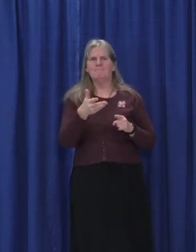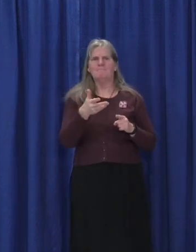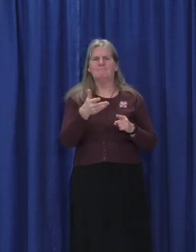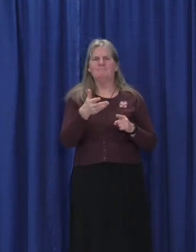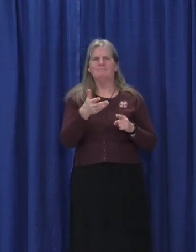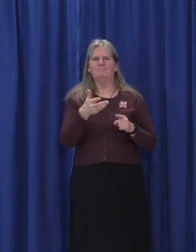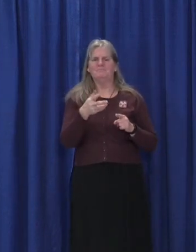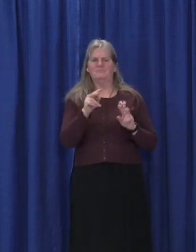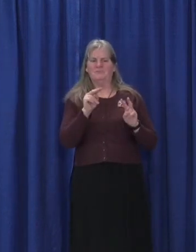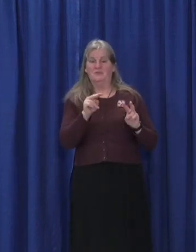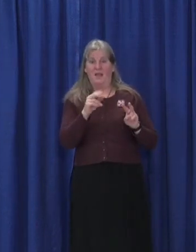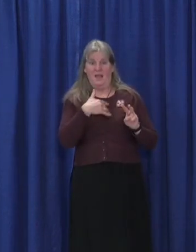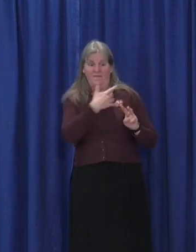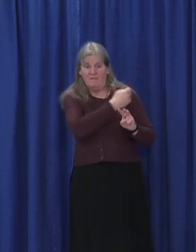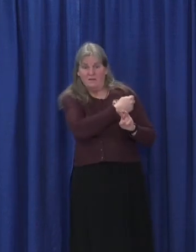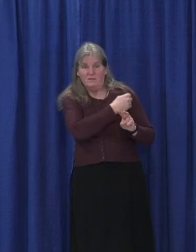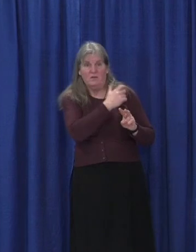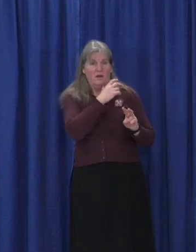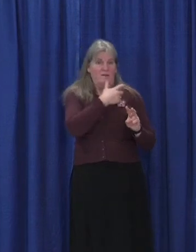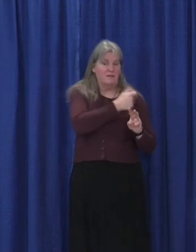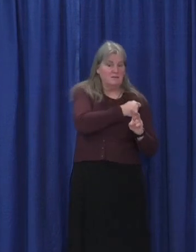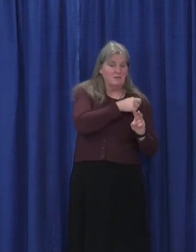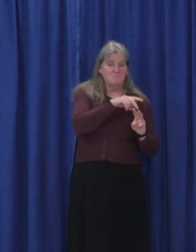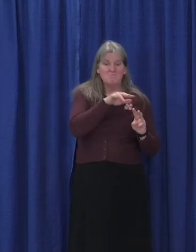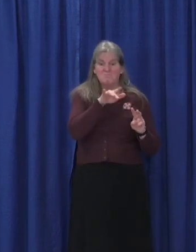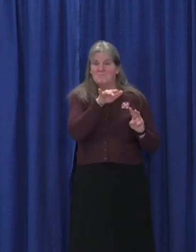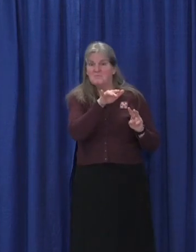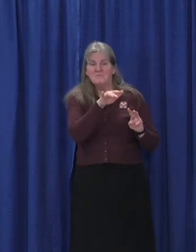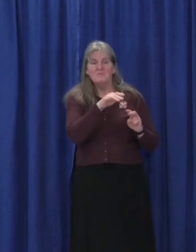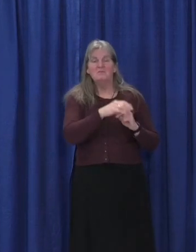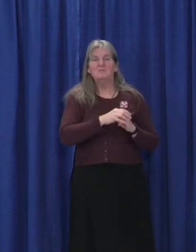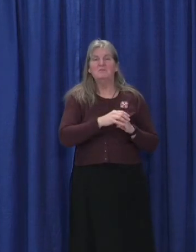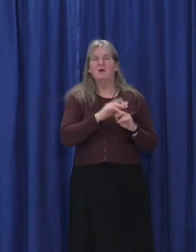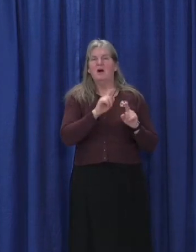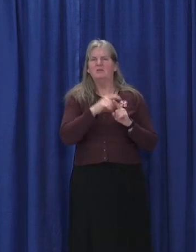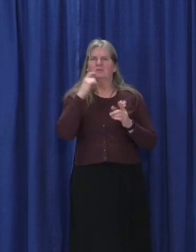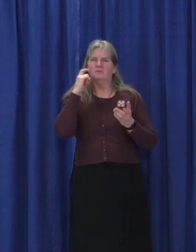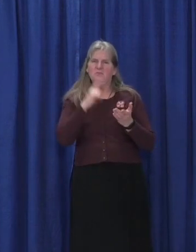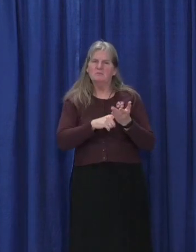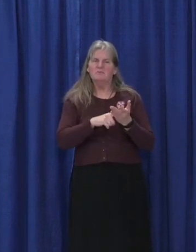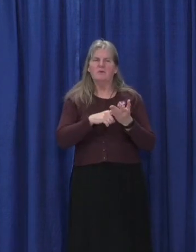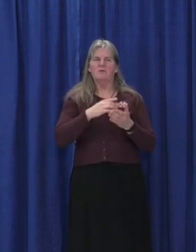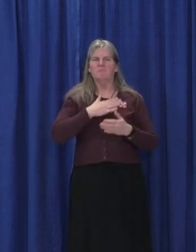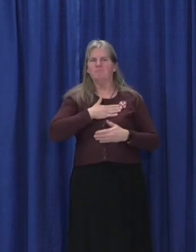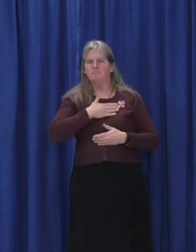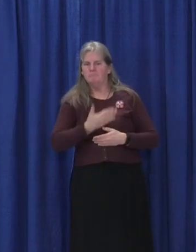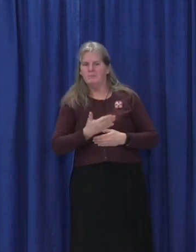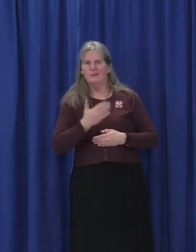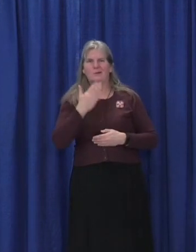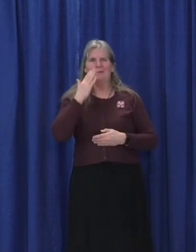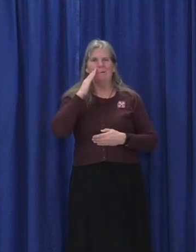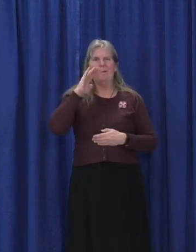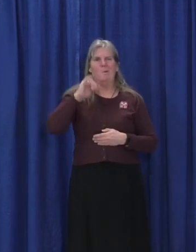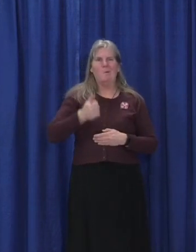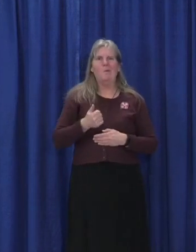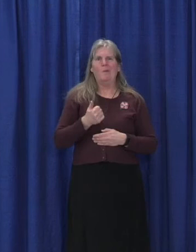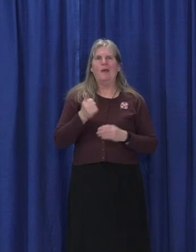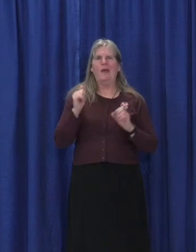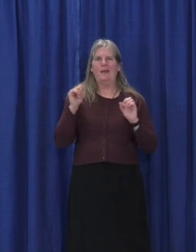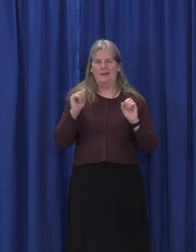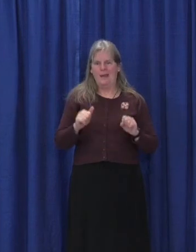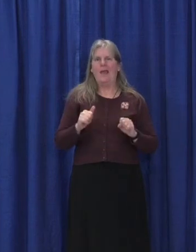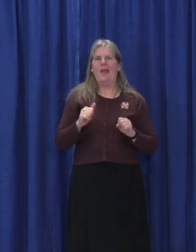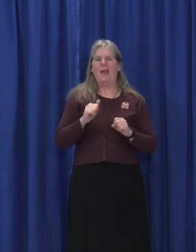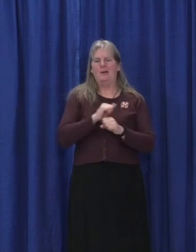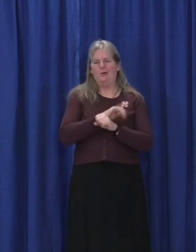the vaccination status, as well as acknowledging, admitting, and knowing that transmission can occur from vaccinated people